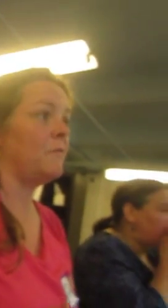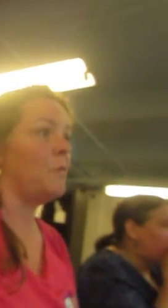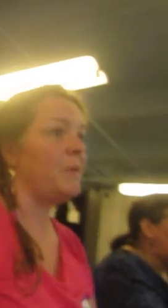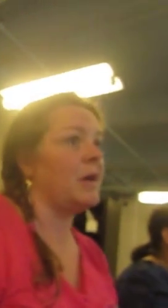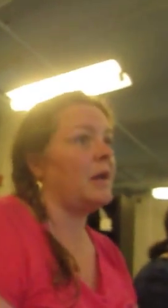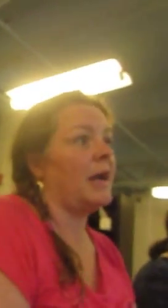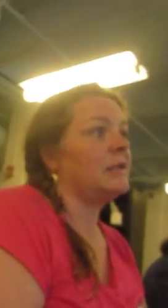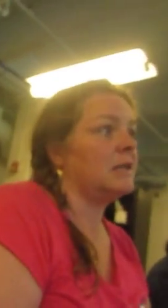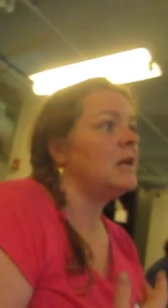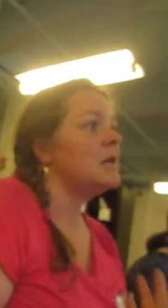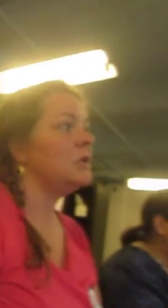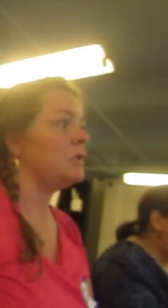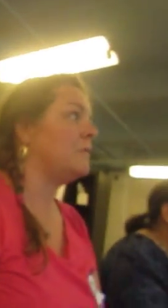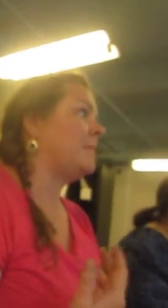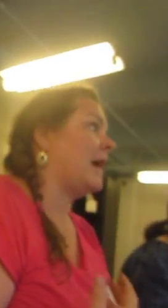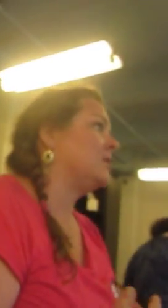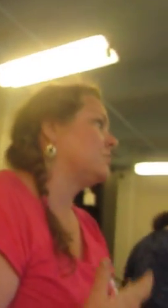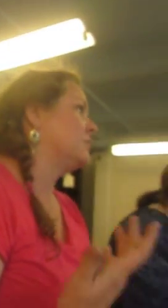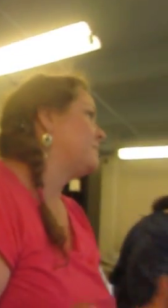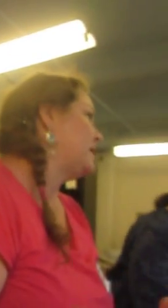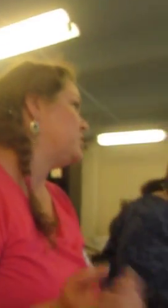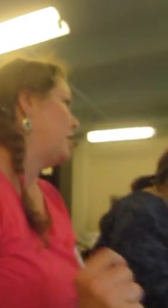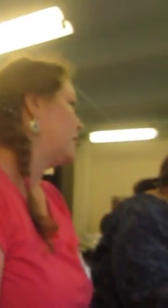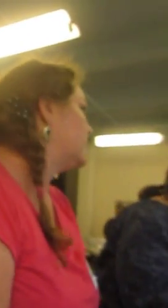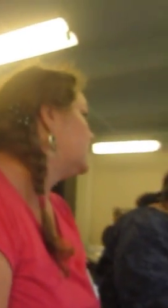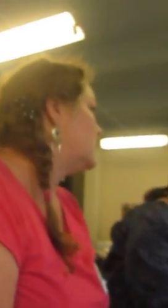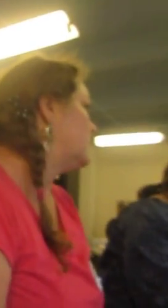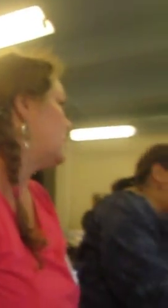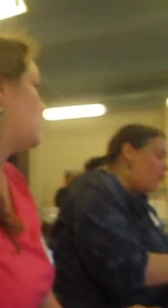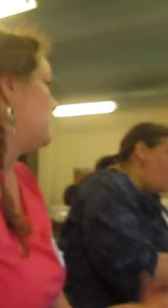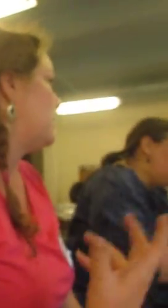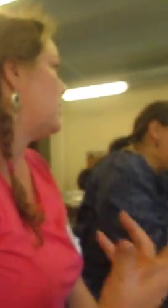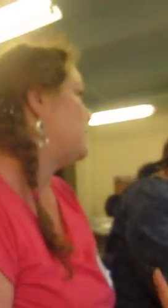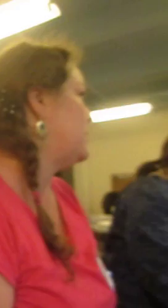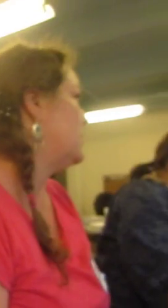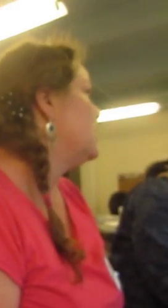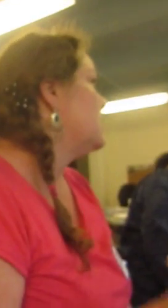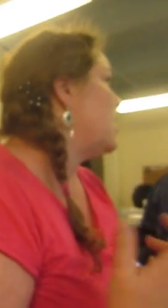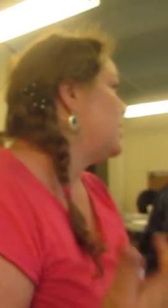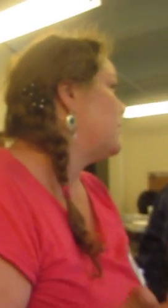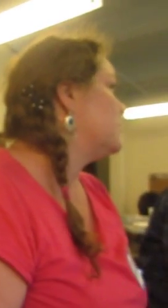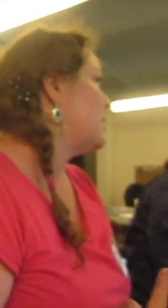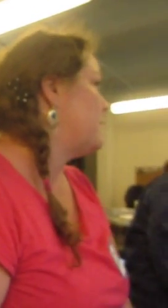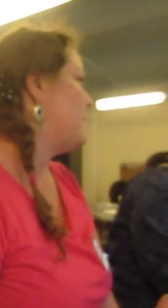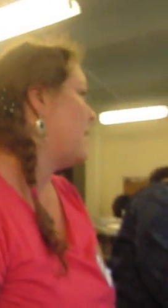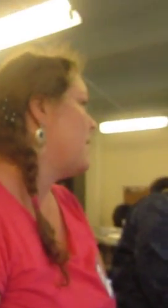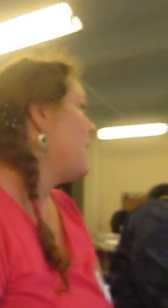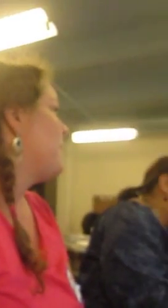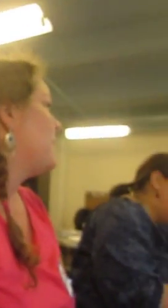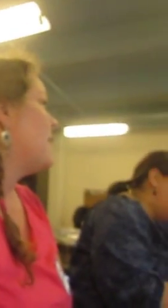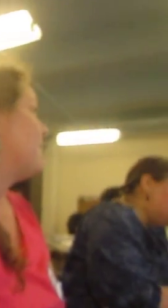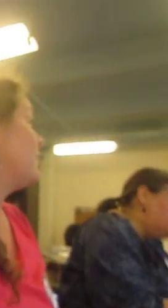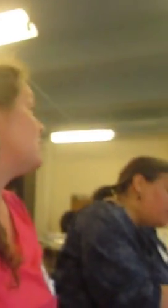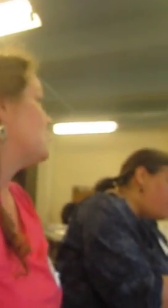be connected to a badge or a paycheck. You know, it could be another, a fresher